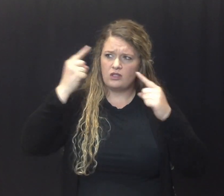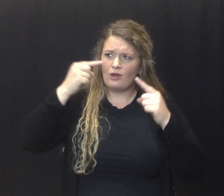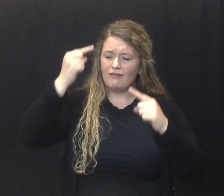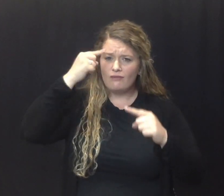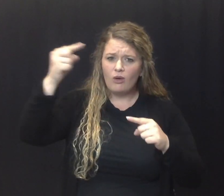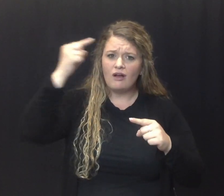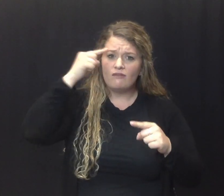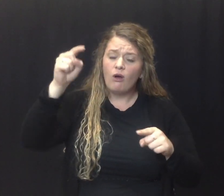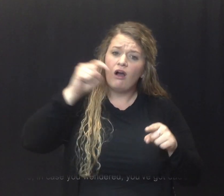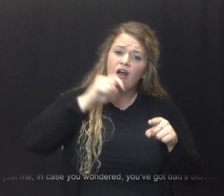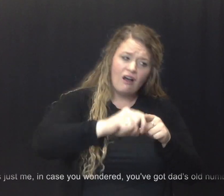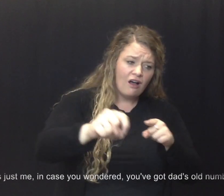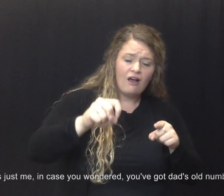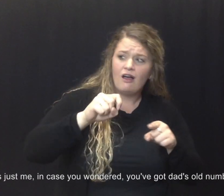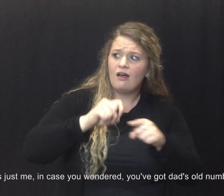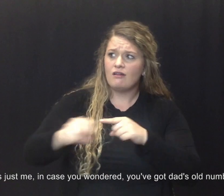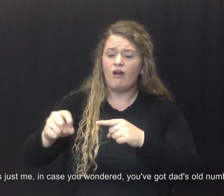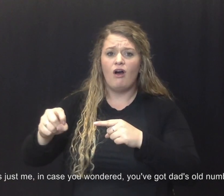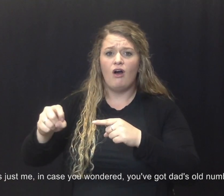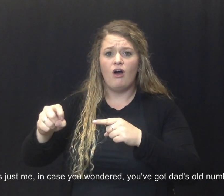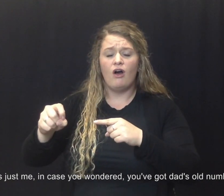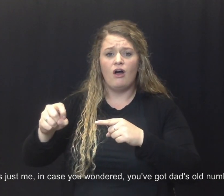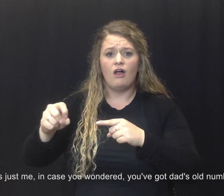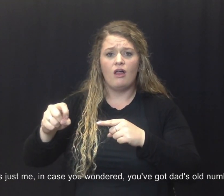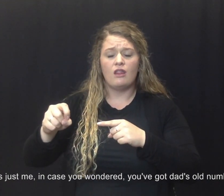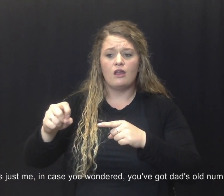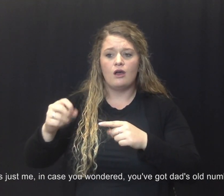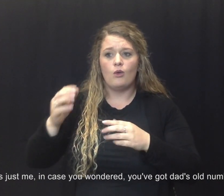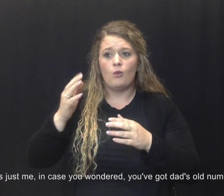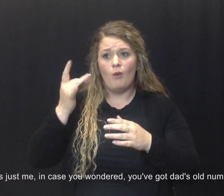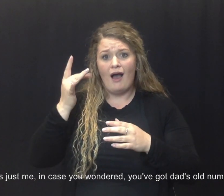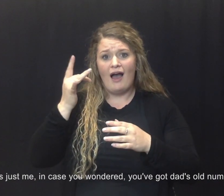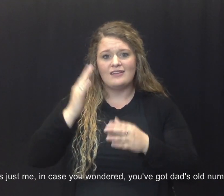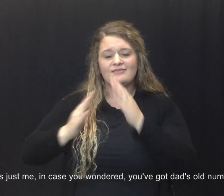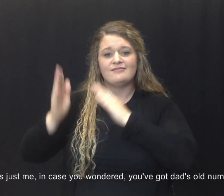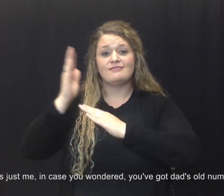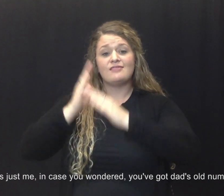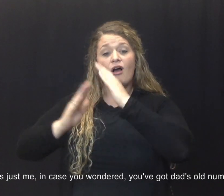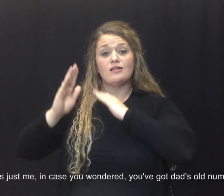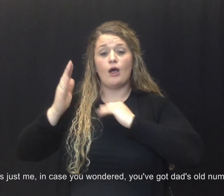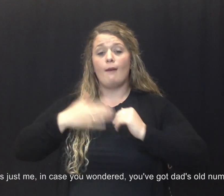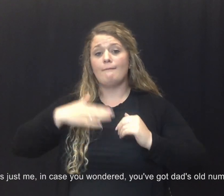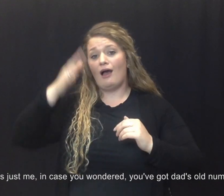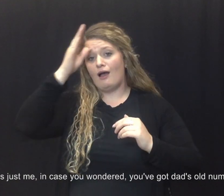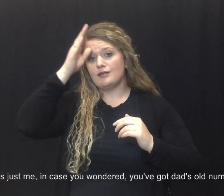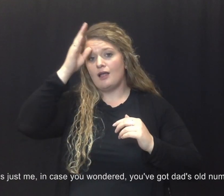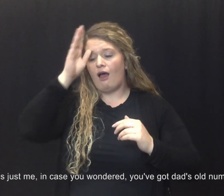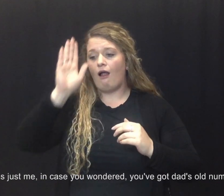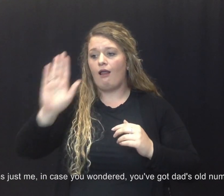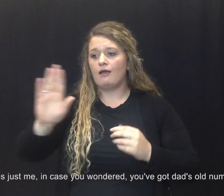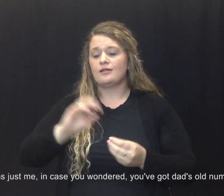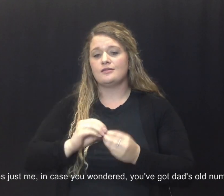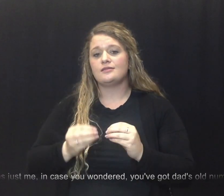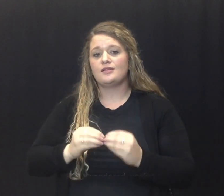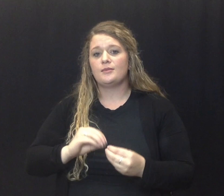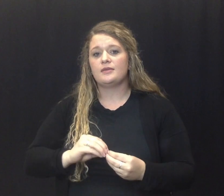me. In case you wonder, you've got dad's old number.